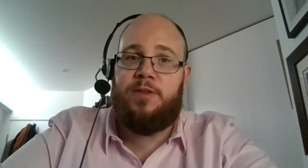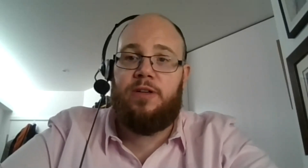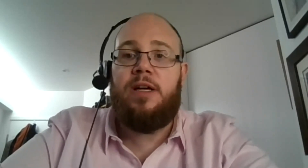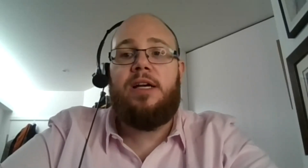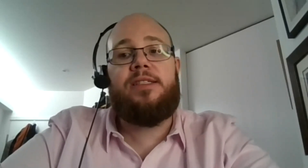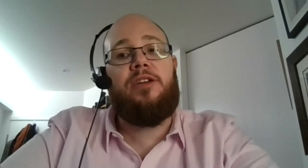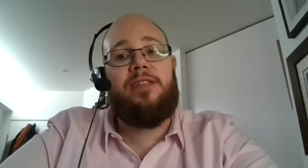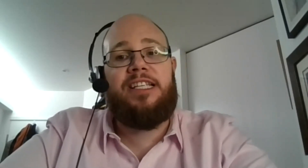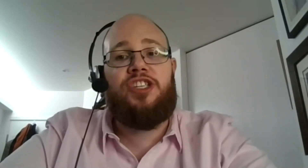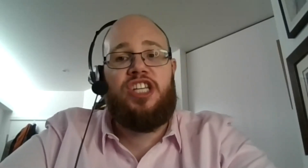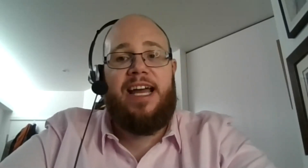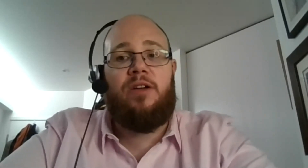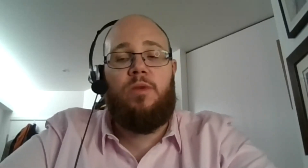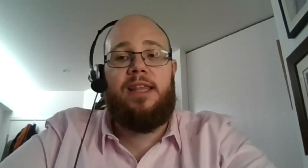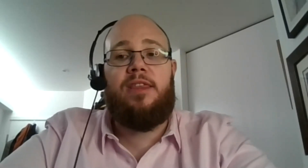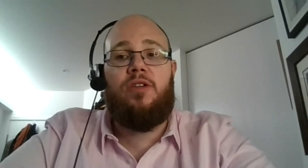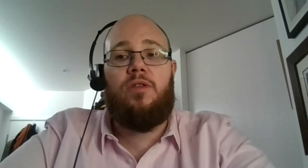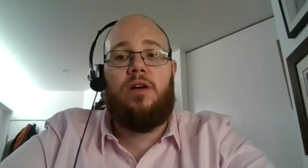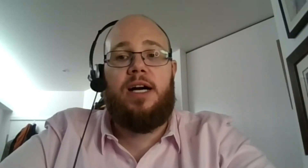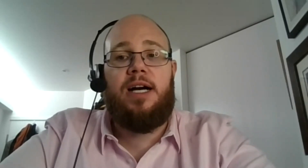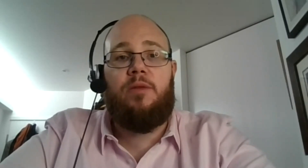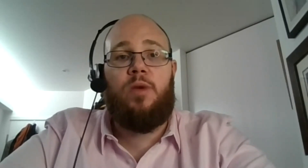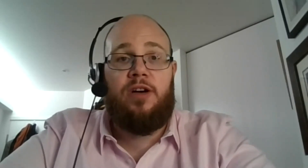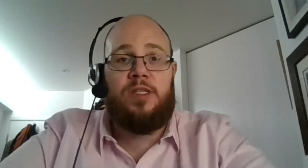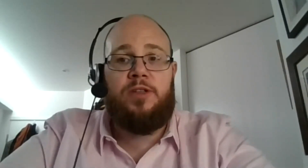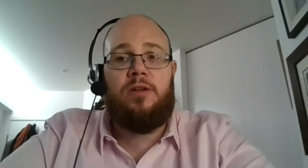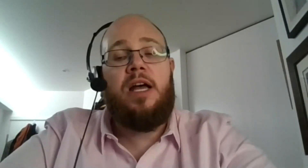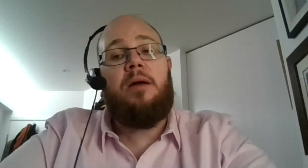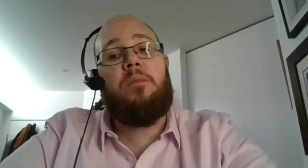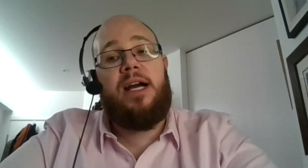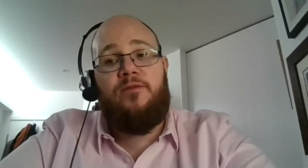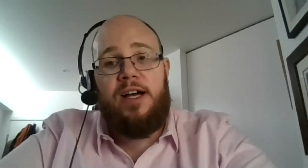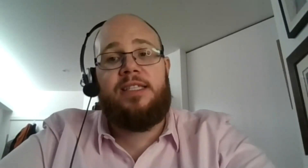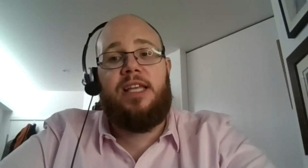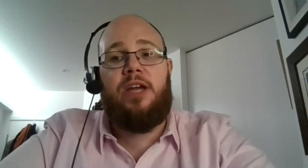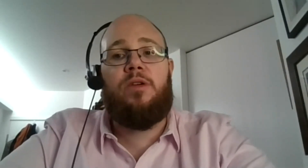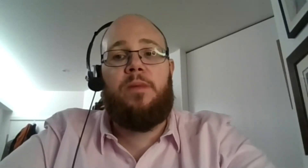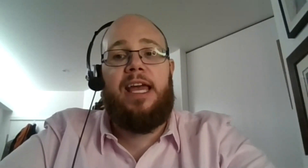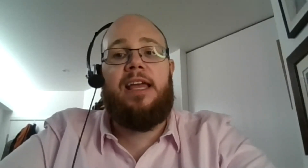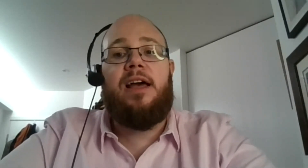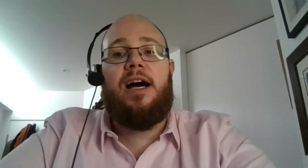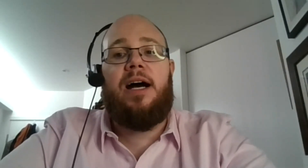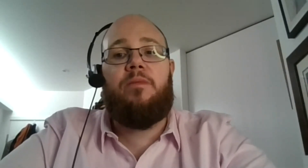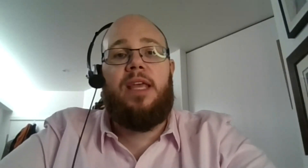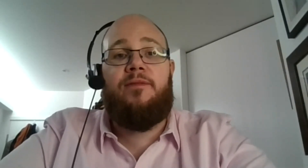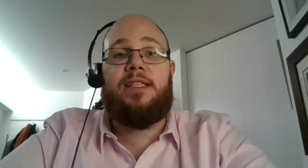hospital. So you'll need to check with your with the hospital. My advice though would be, if it's